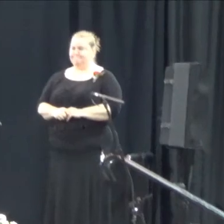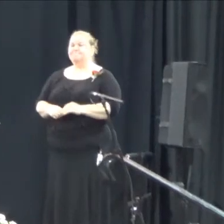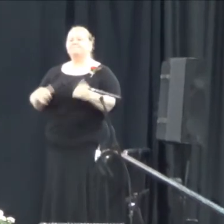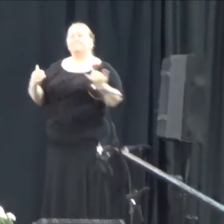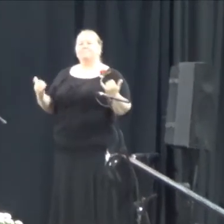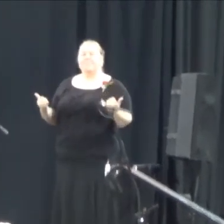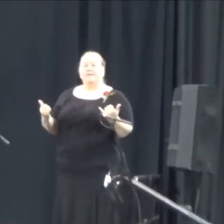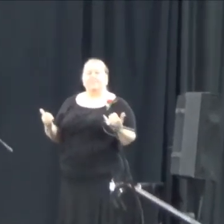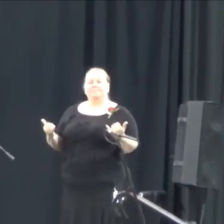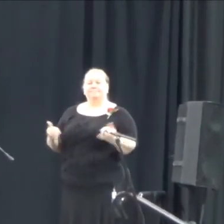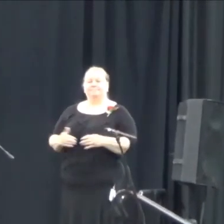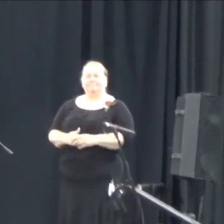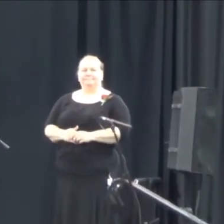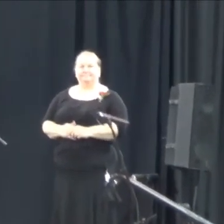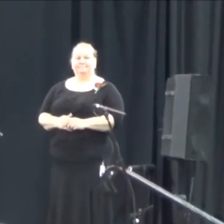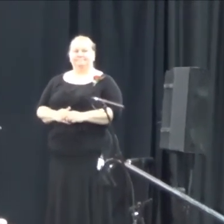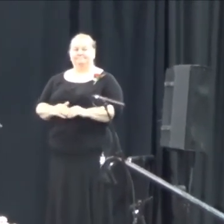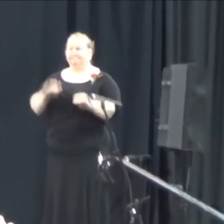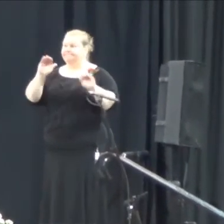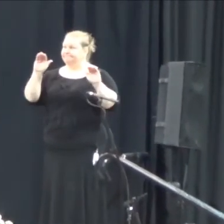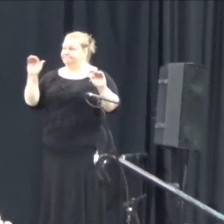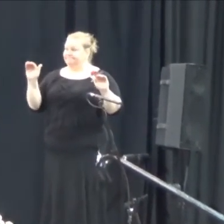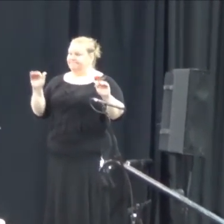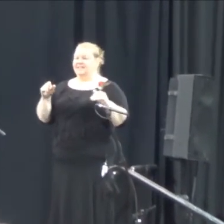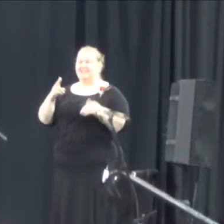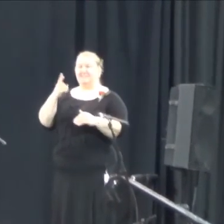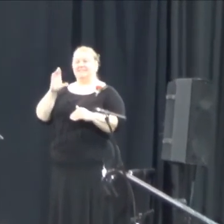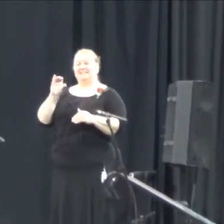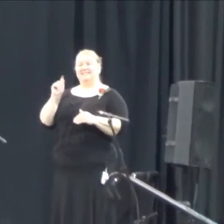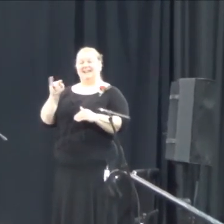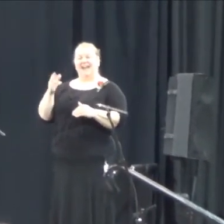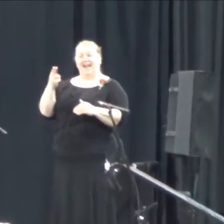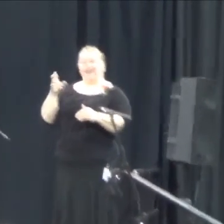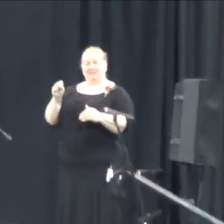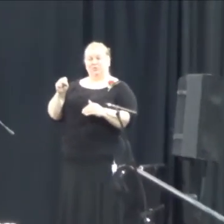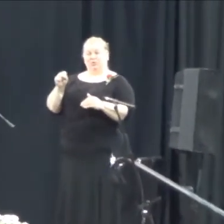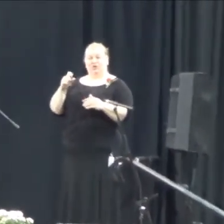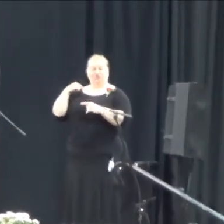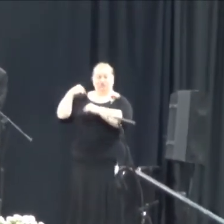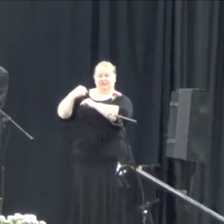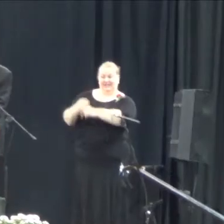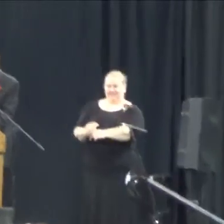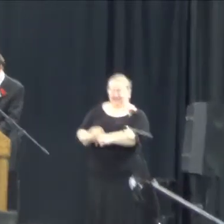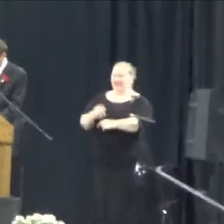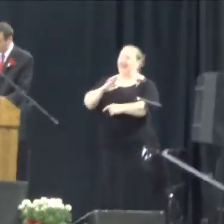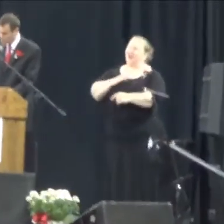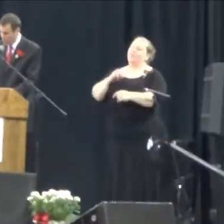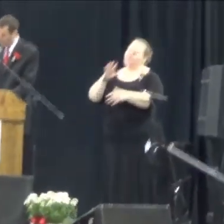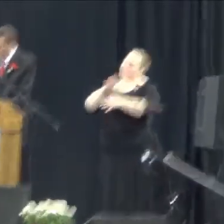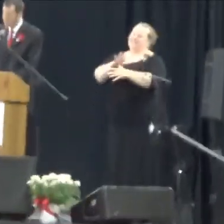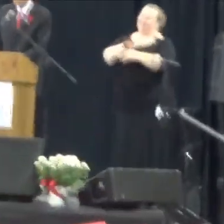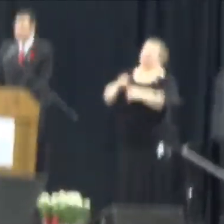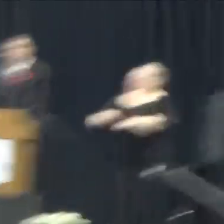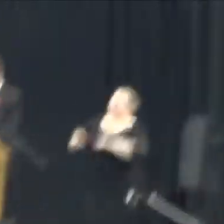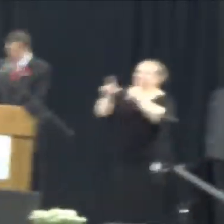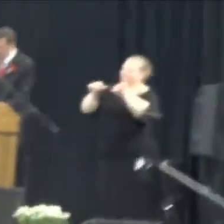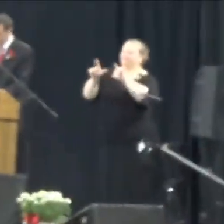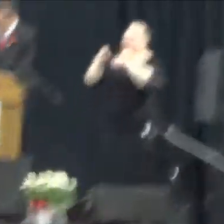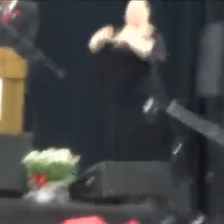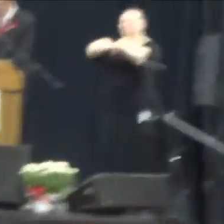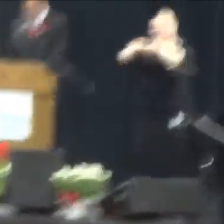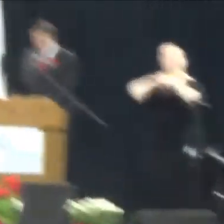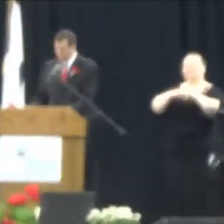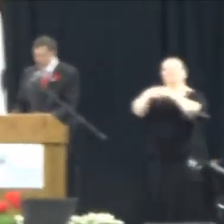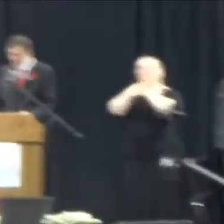Now, ladies and gentlemen, one of the City High traditions at commencement is our senior slideshow. So sit